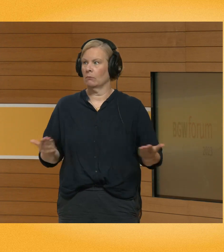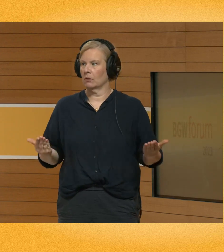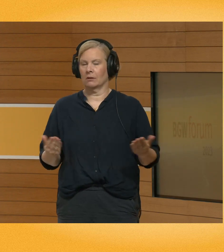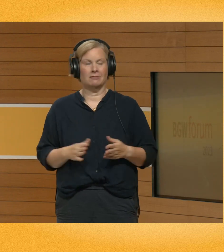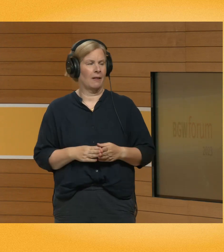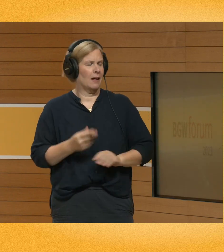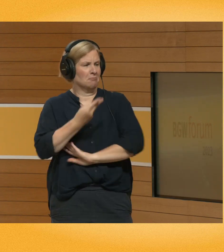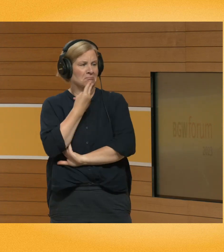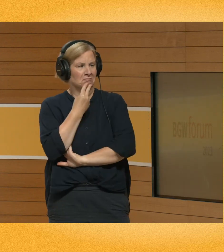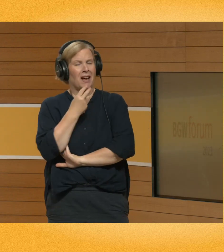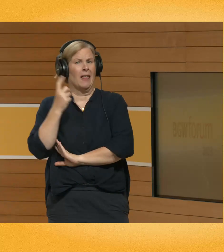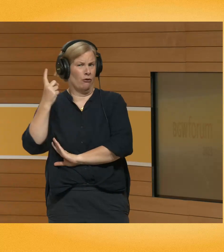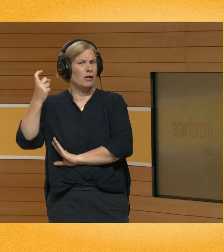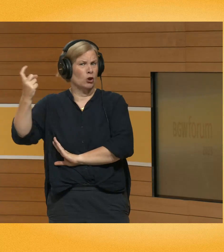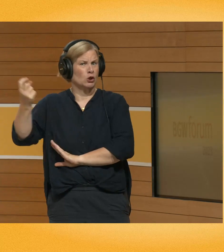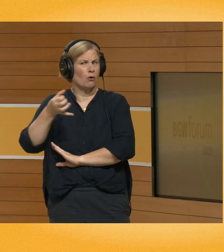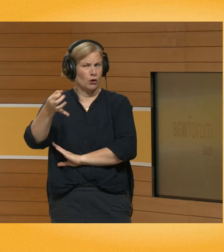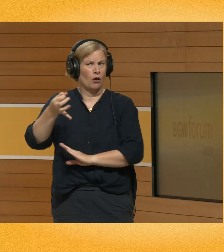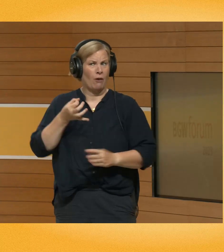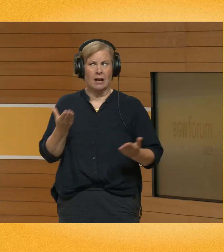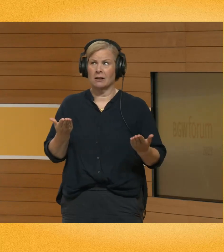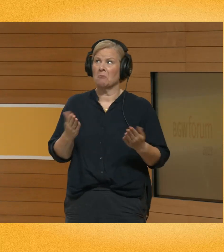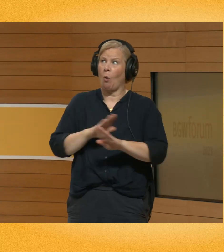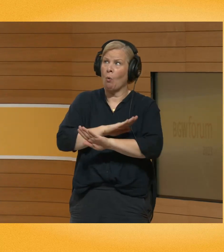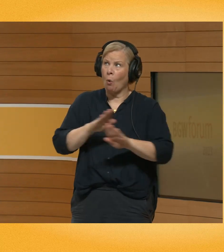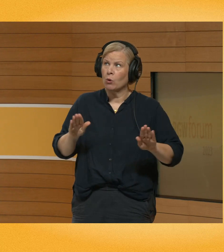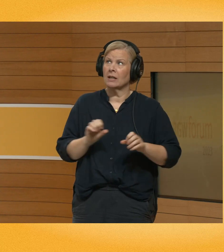Well, for our hospital, I feel we'd be 2 years ahead.